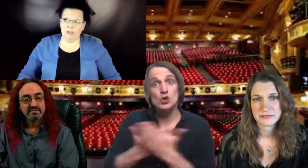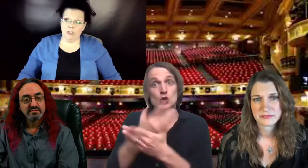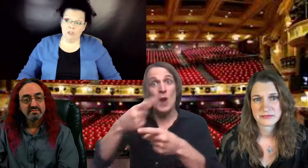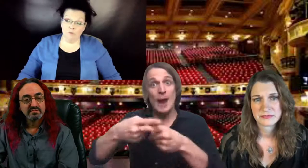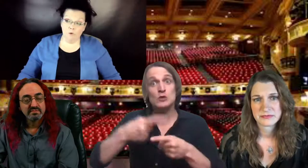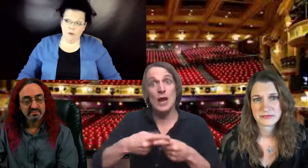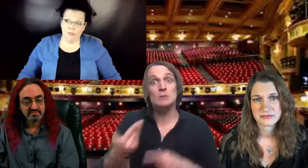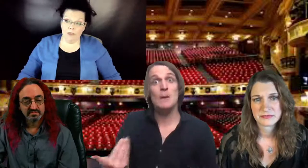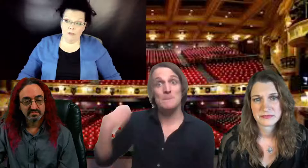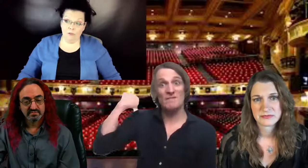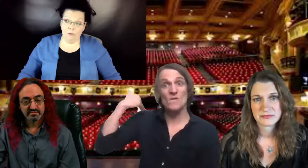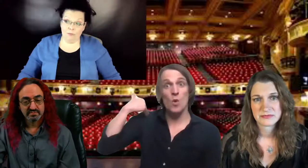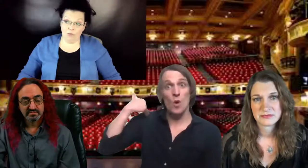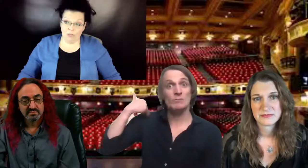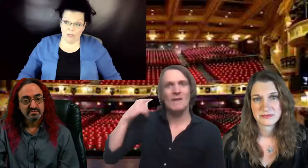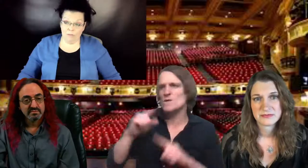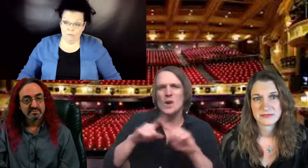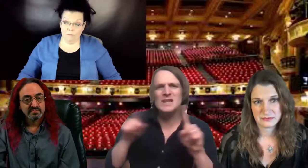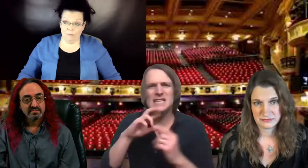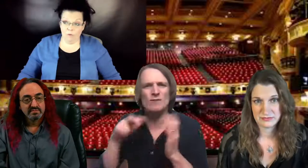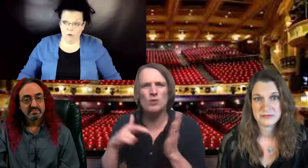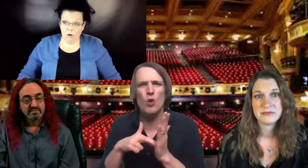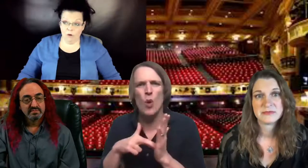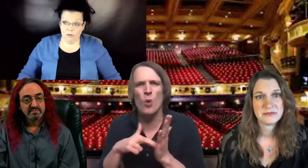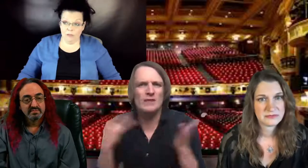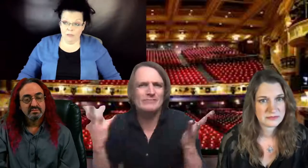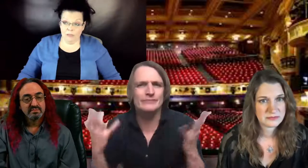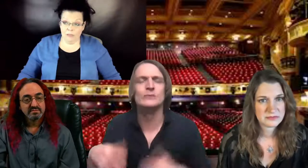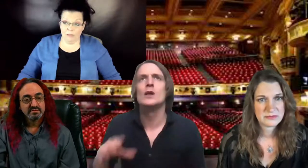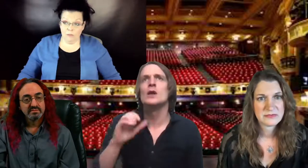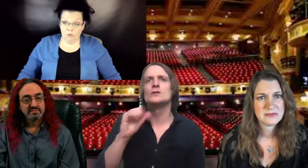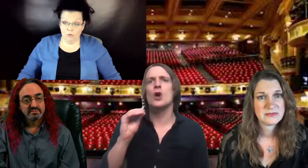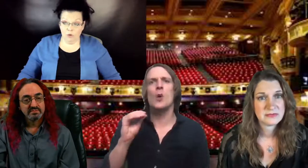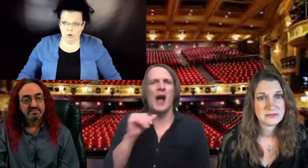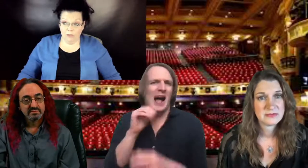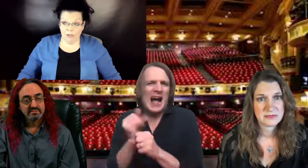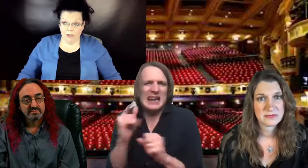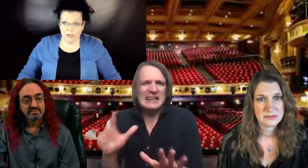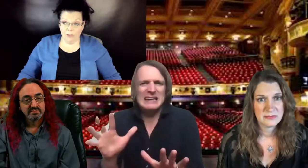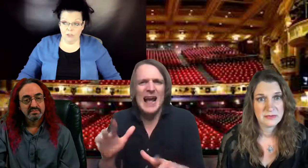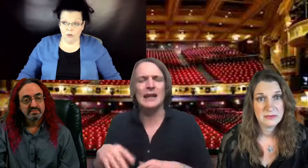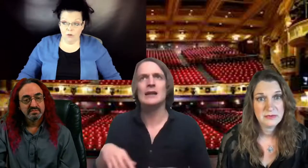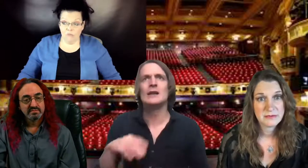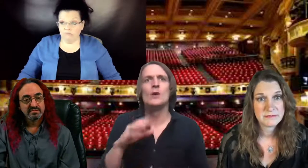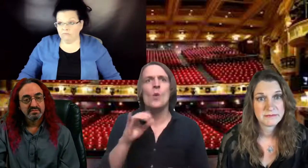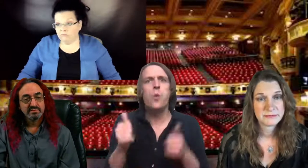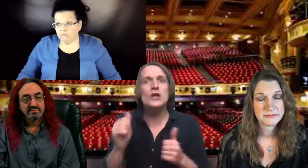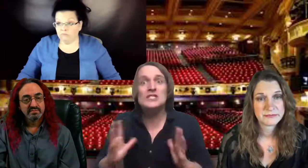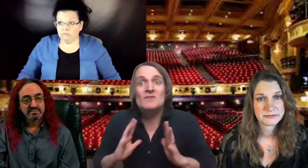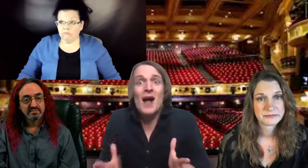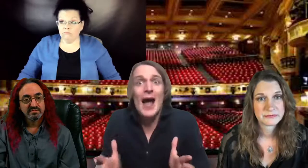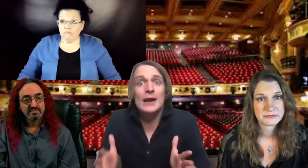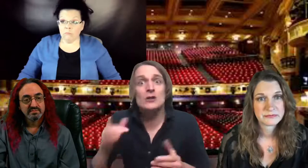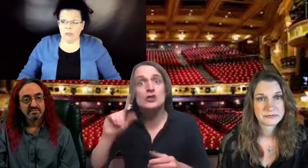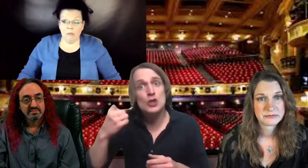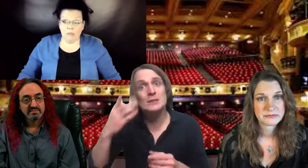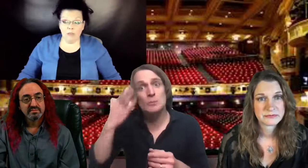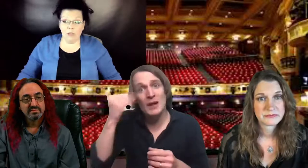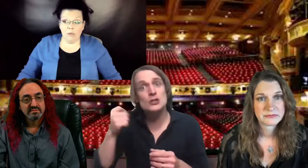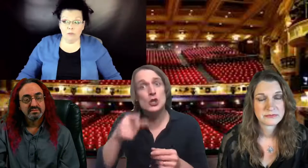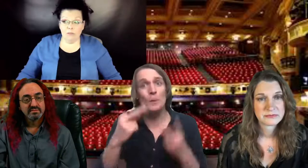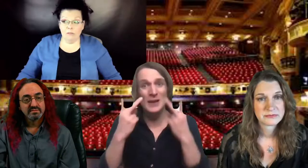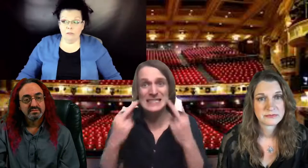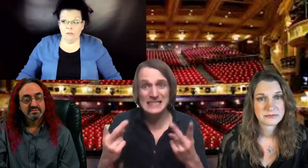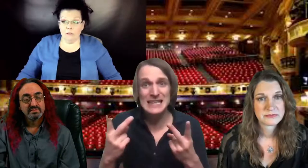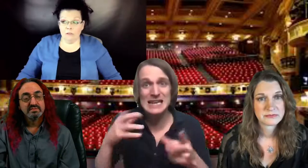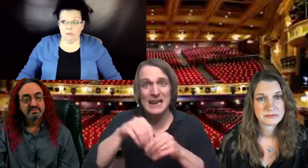then I auditioned for that New Amsterdam before, and there was no role that I got. So, and that was